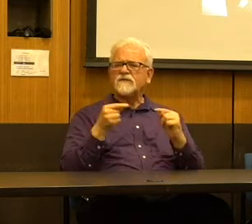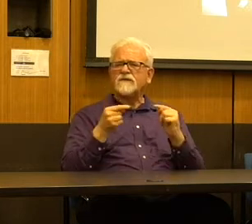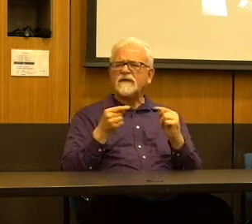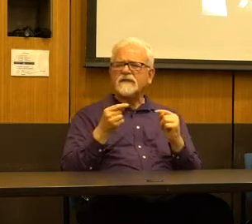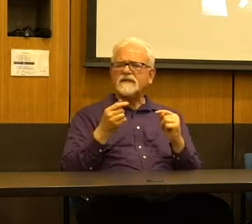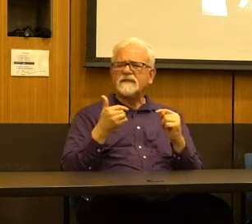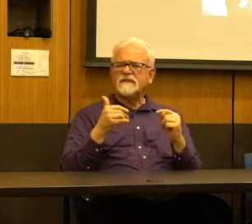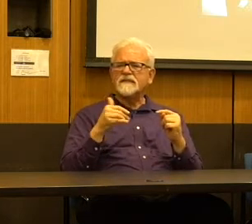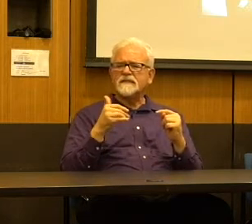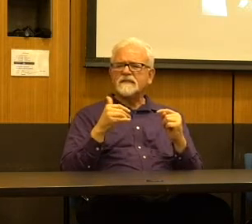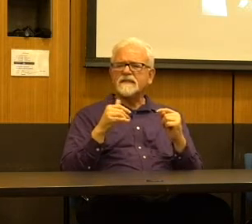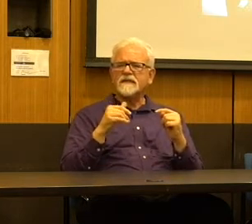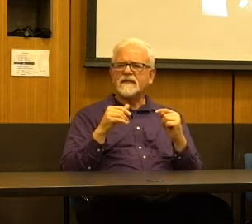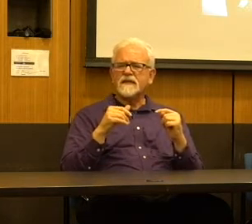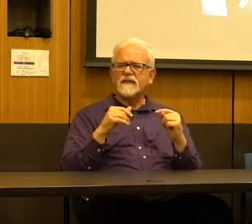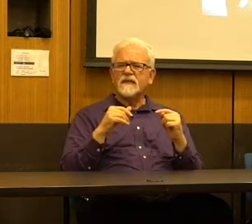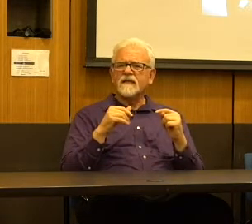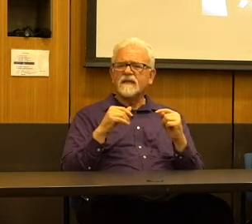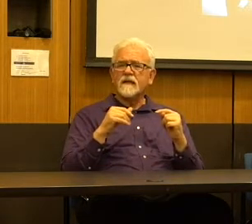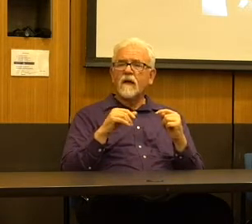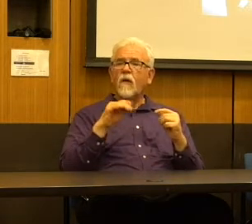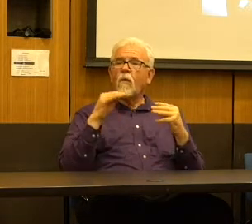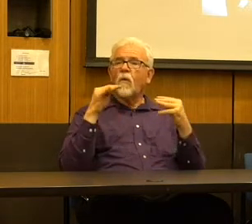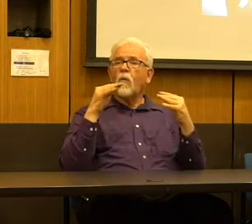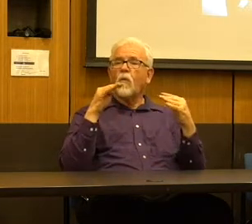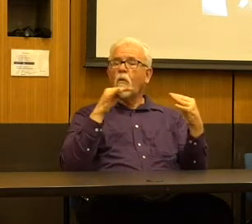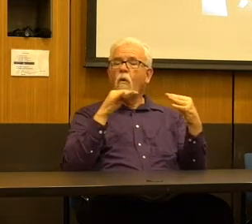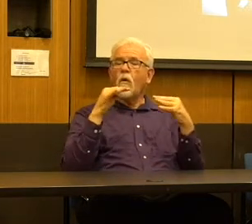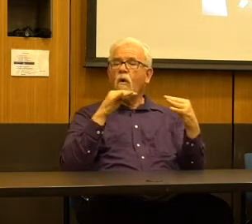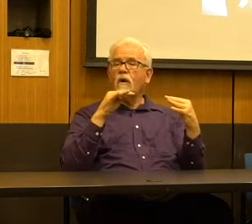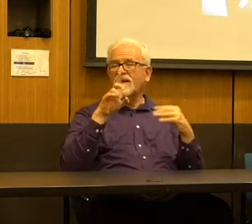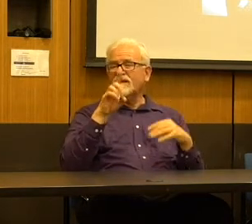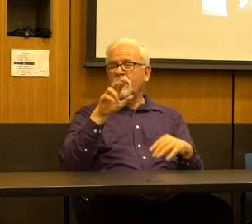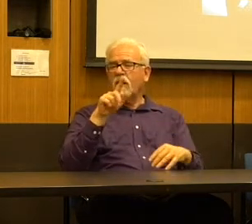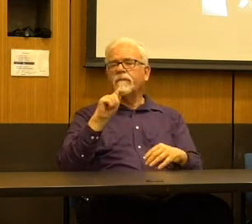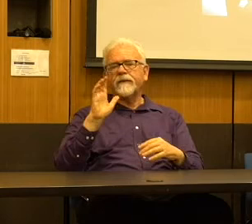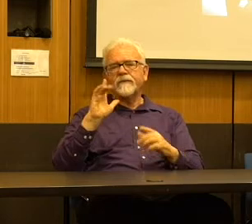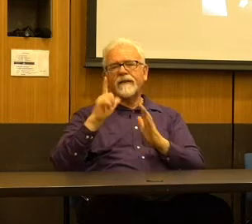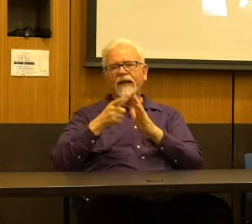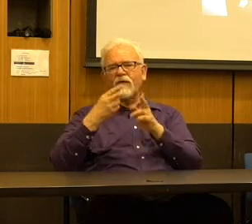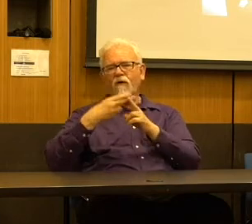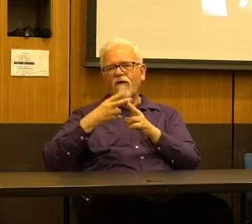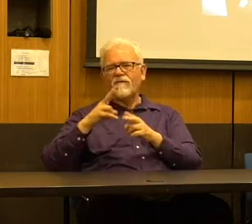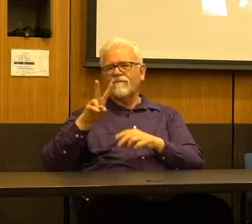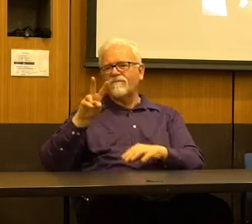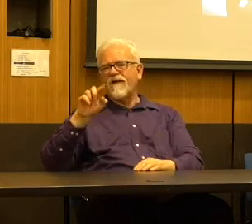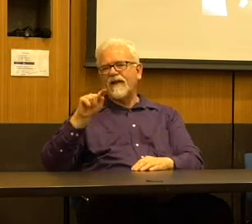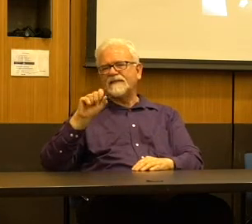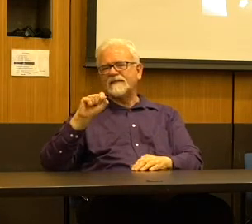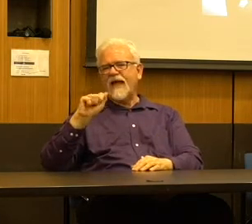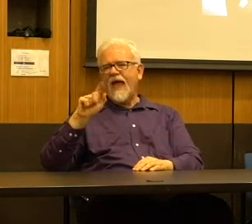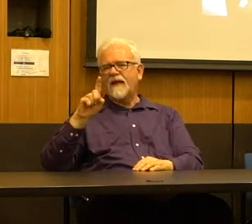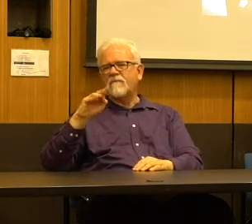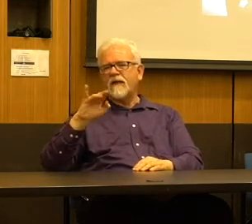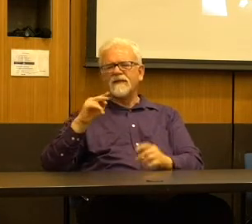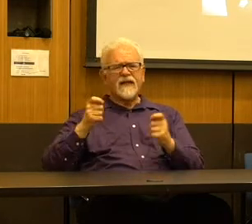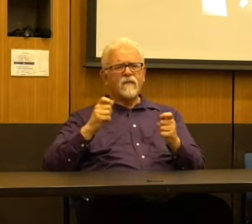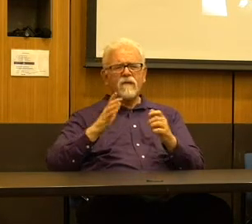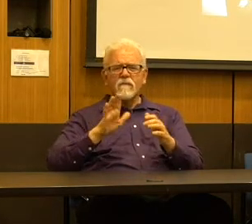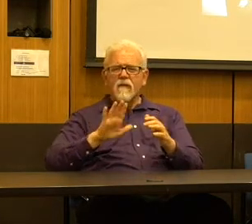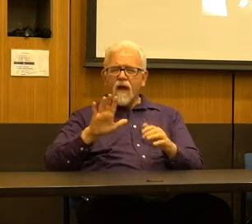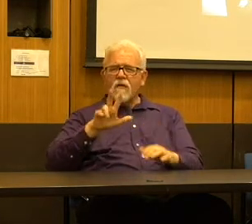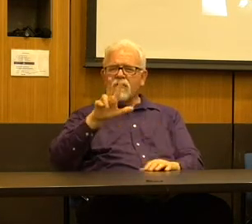Now, the War Department, eventually the Veterans Administration, was dealing with about 300,000